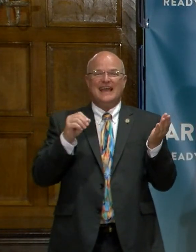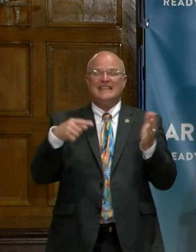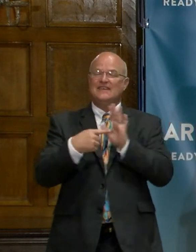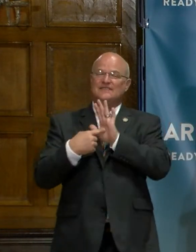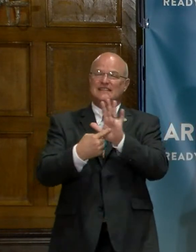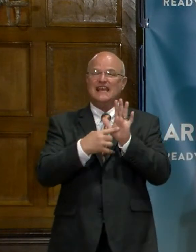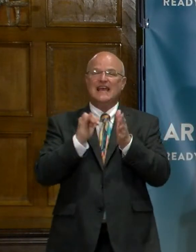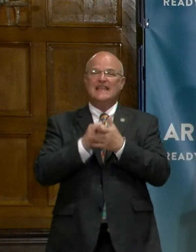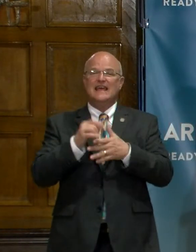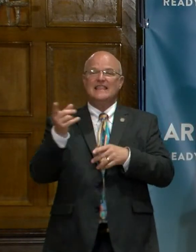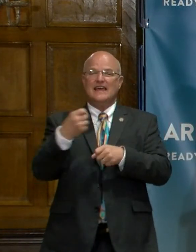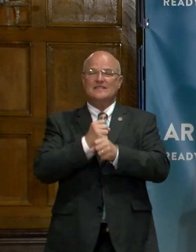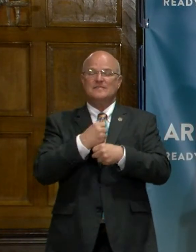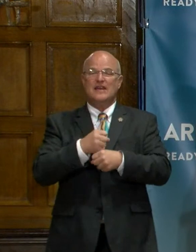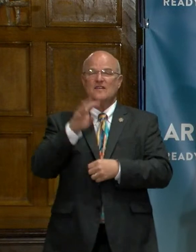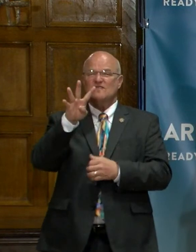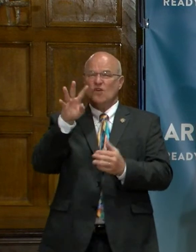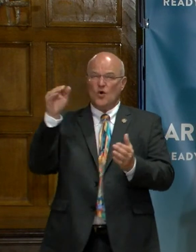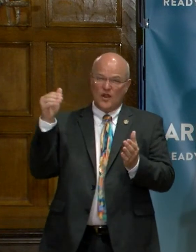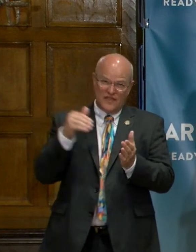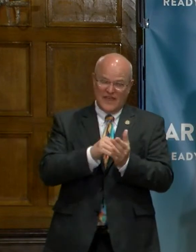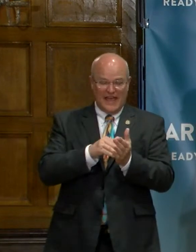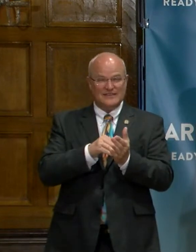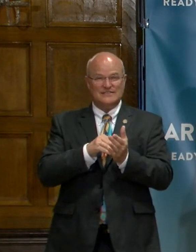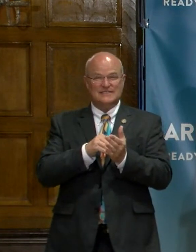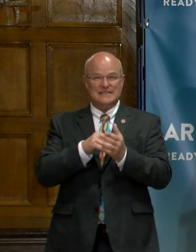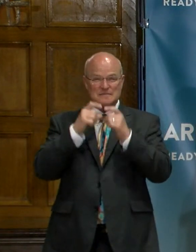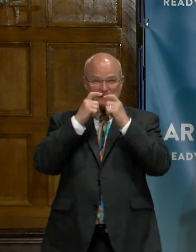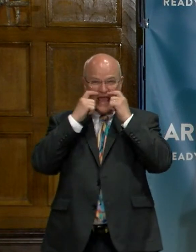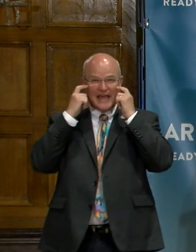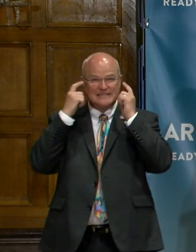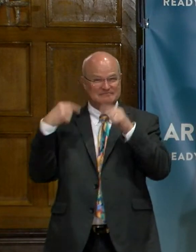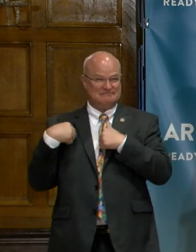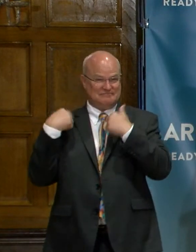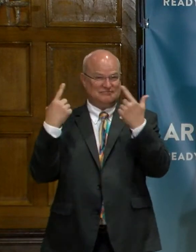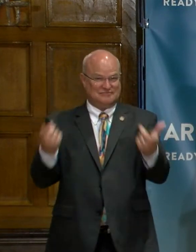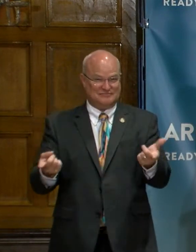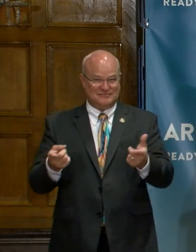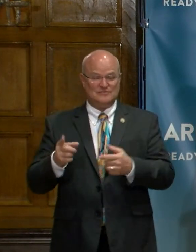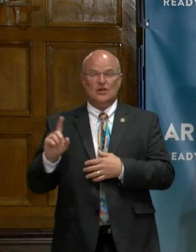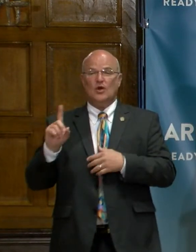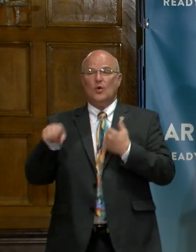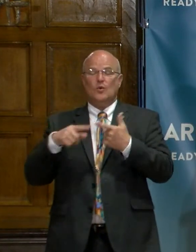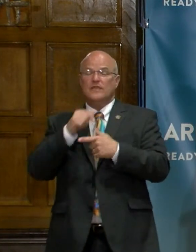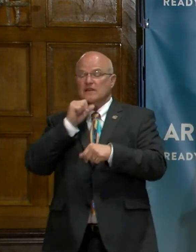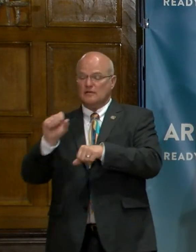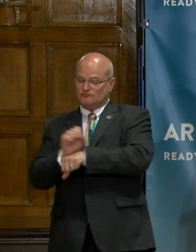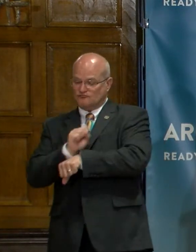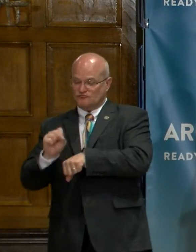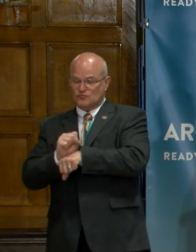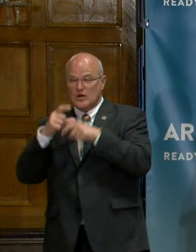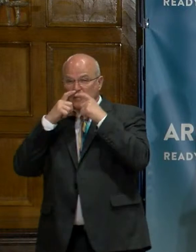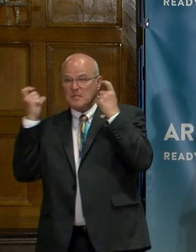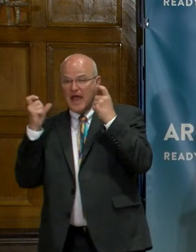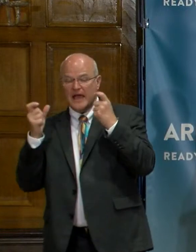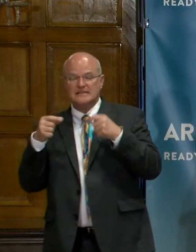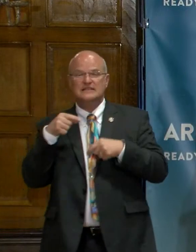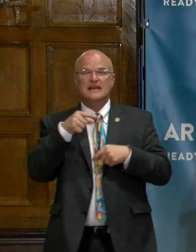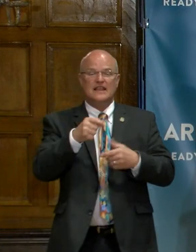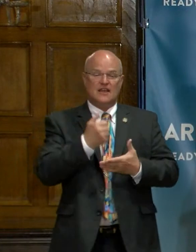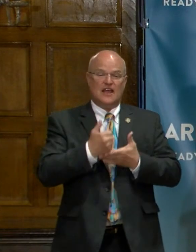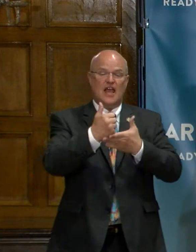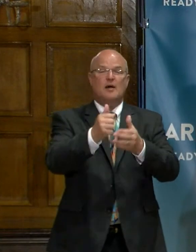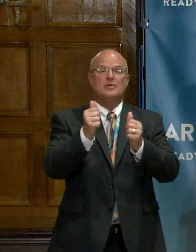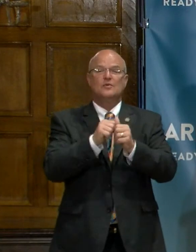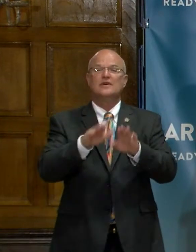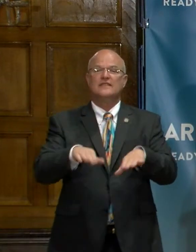they've indicated that they have made 4,000 masks, and where they're not busy doing masks, they are